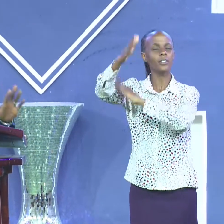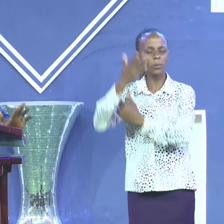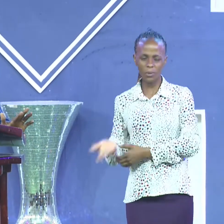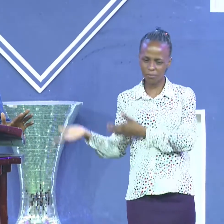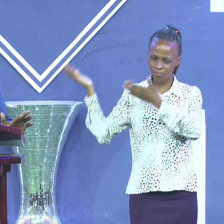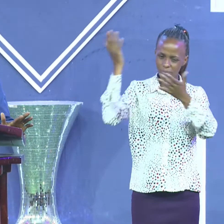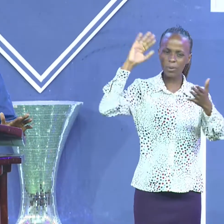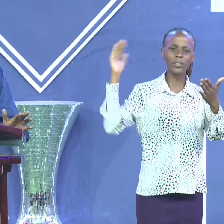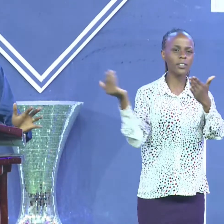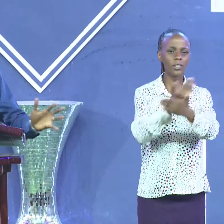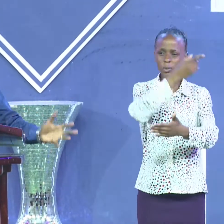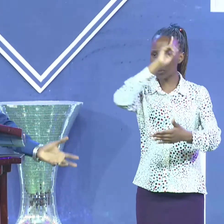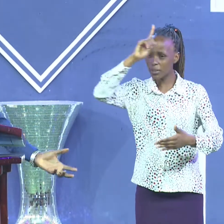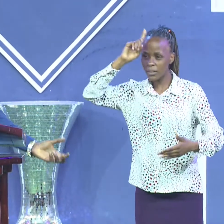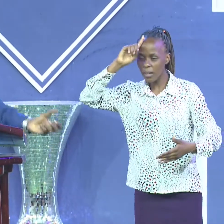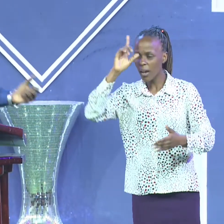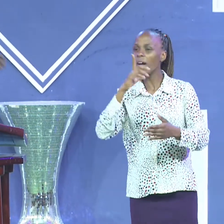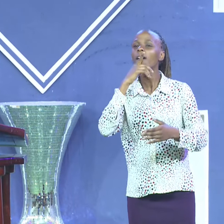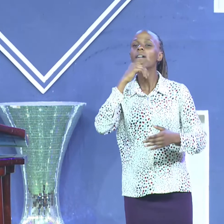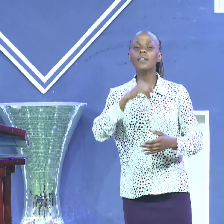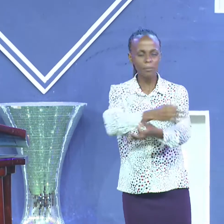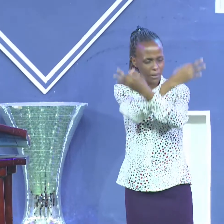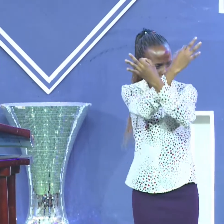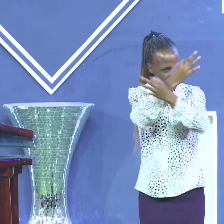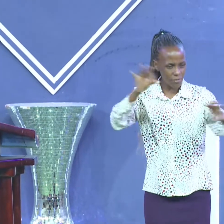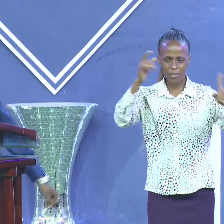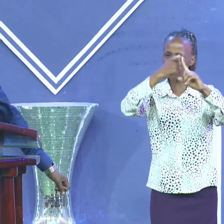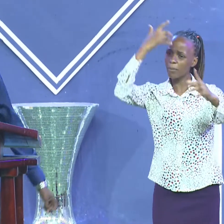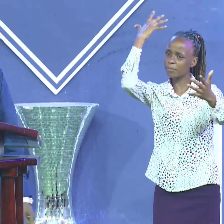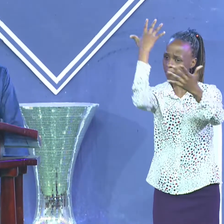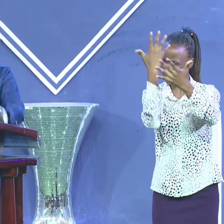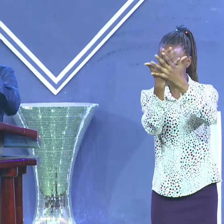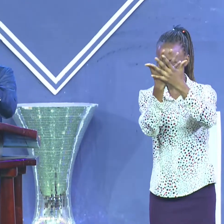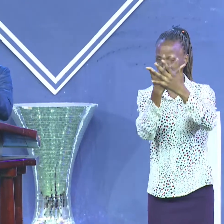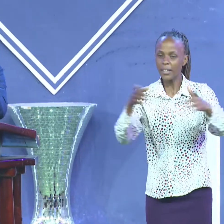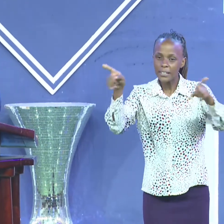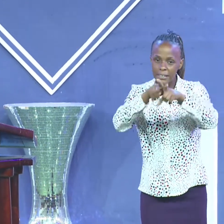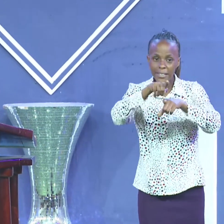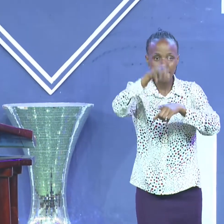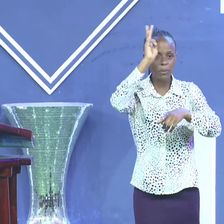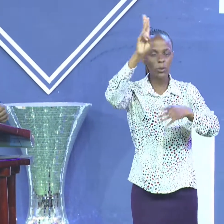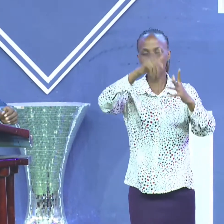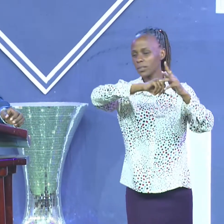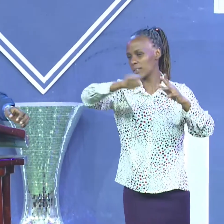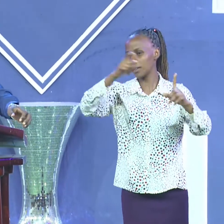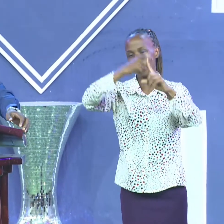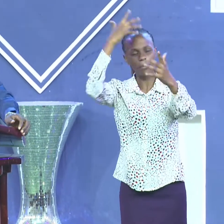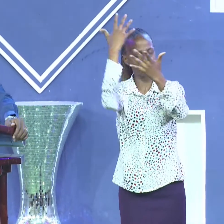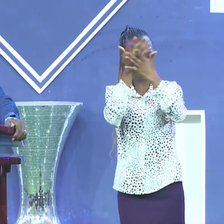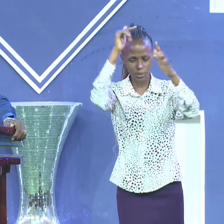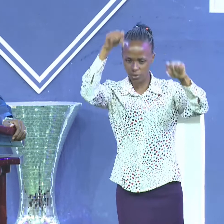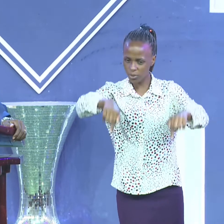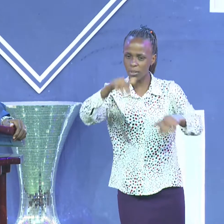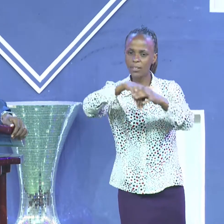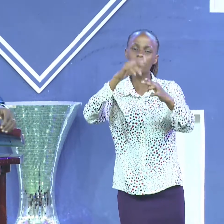and God brought another king of Babylon, and the man was released from prison. You're also going to be released